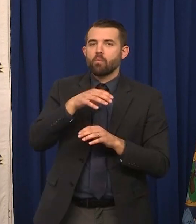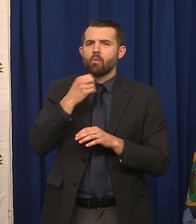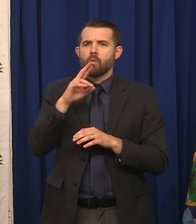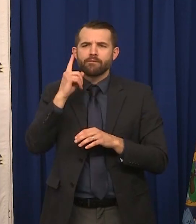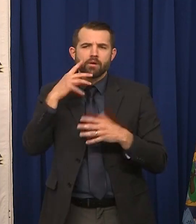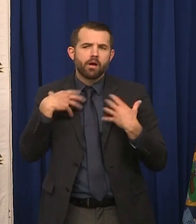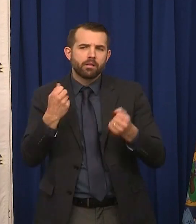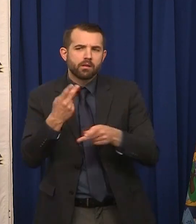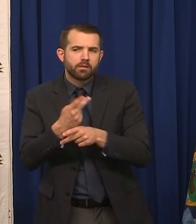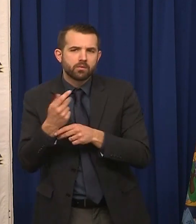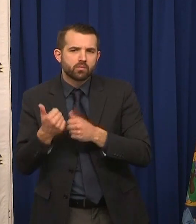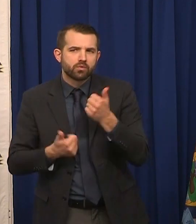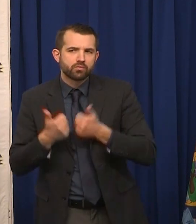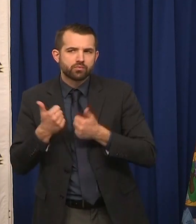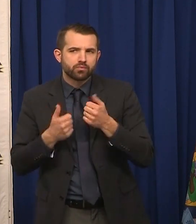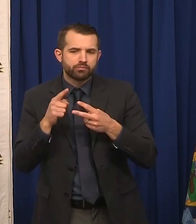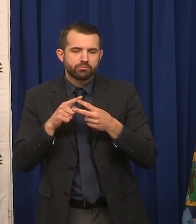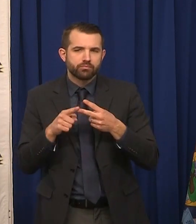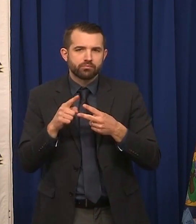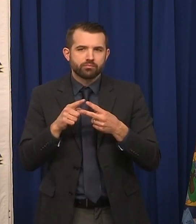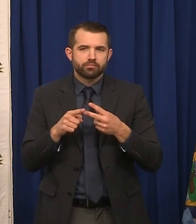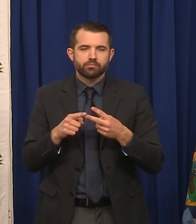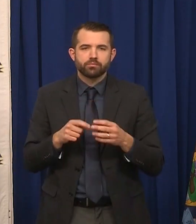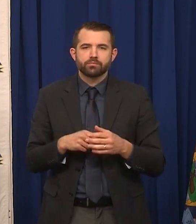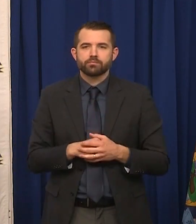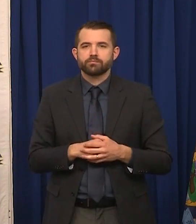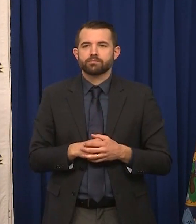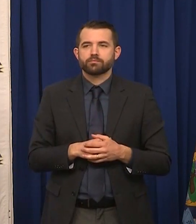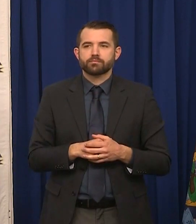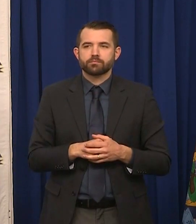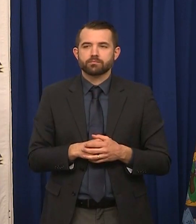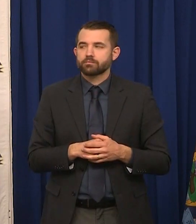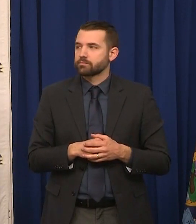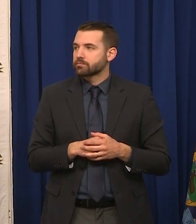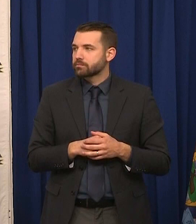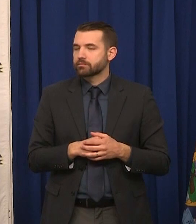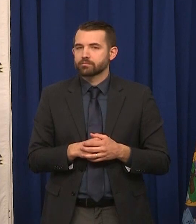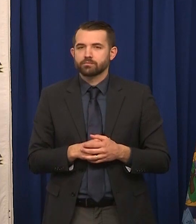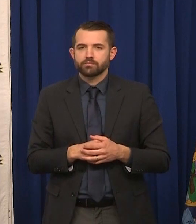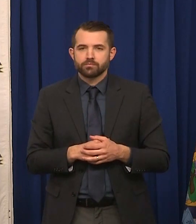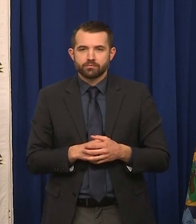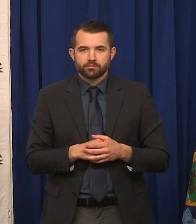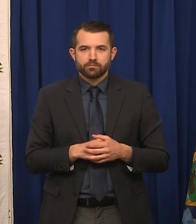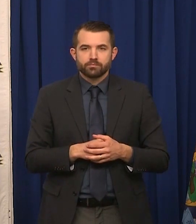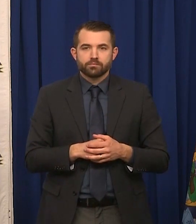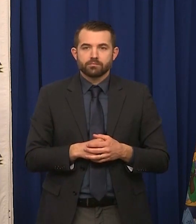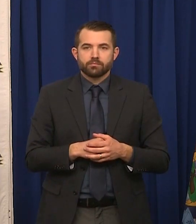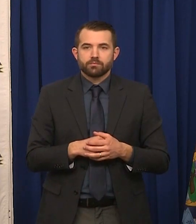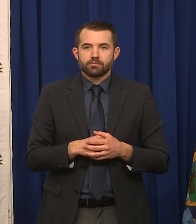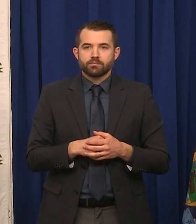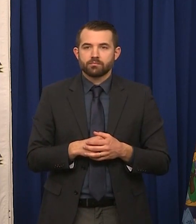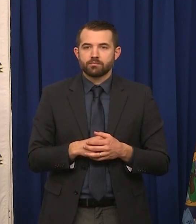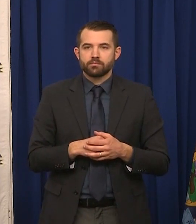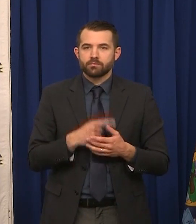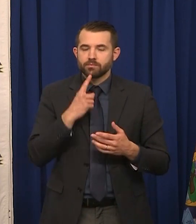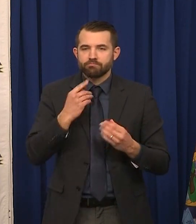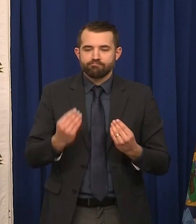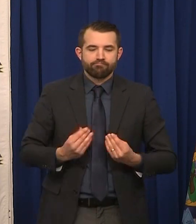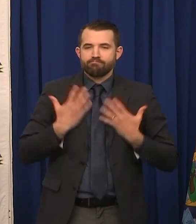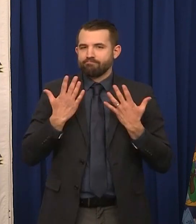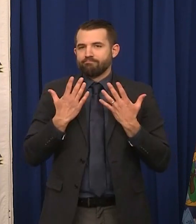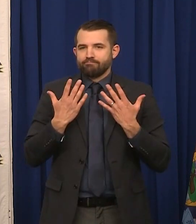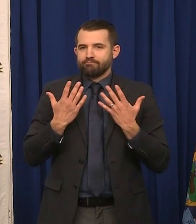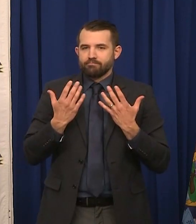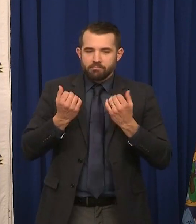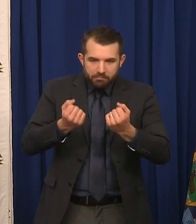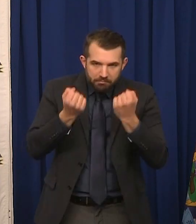providers. Let me say at the top that it's really awe-inspiring and warming that so many